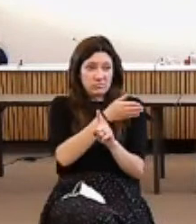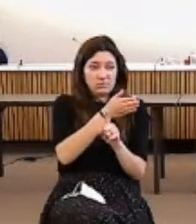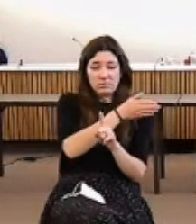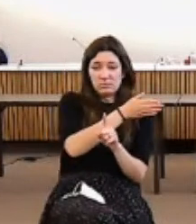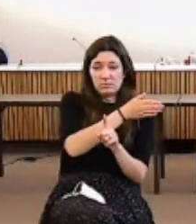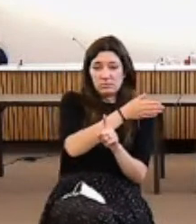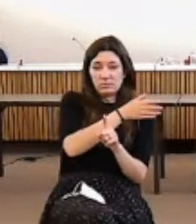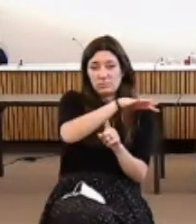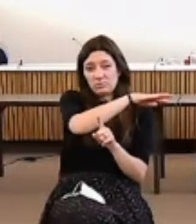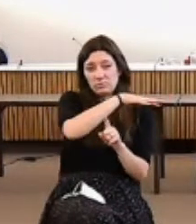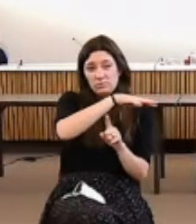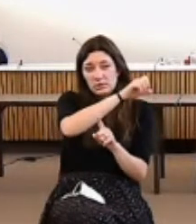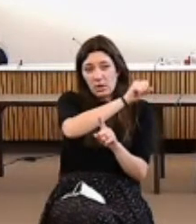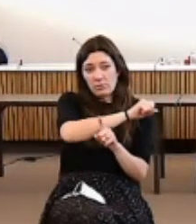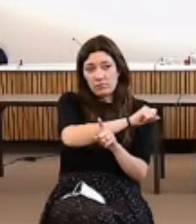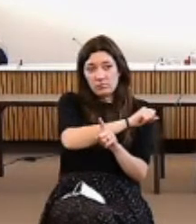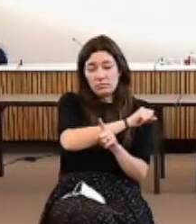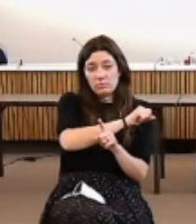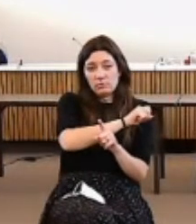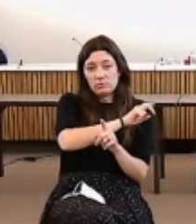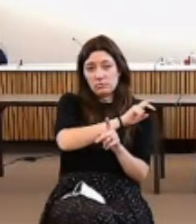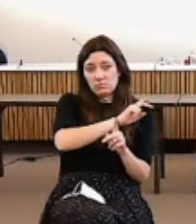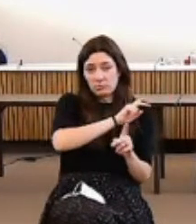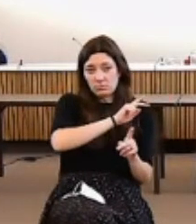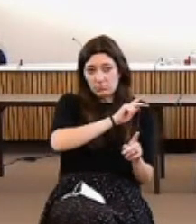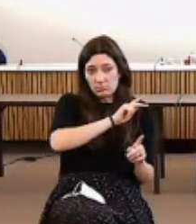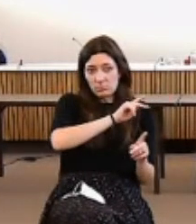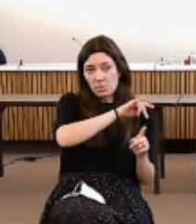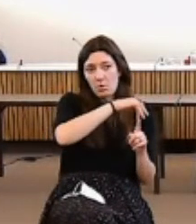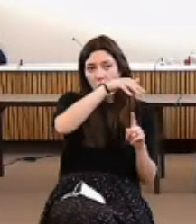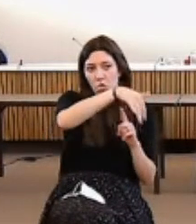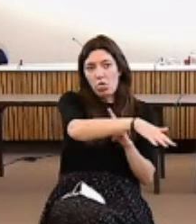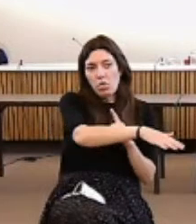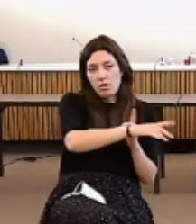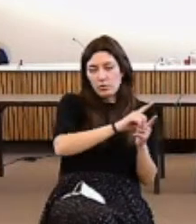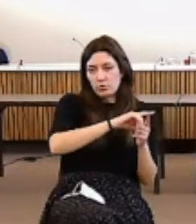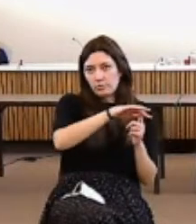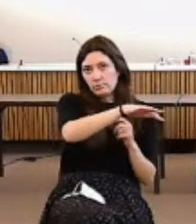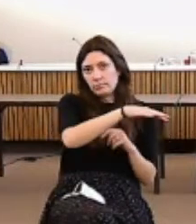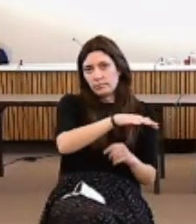south, it would all flow downhill to that.